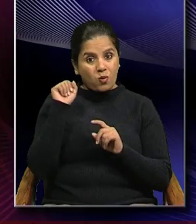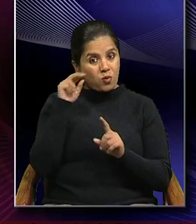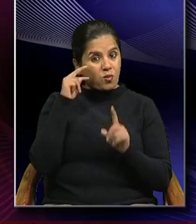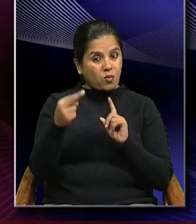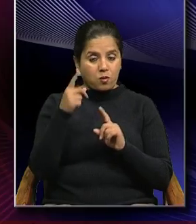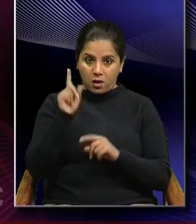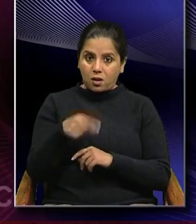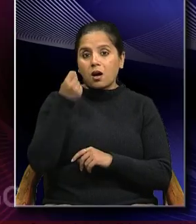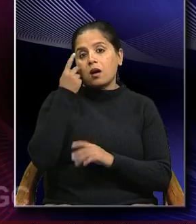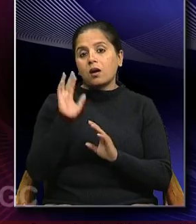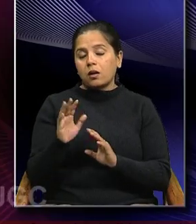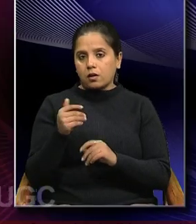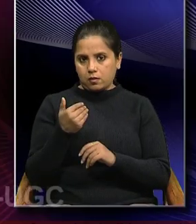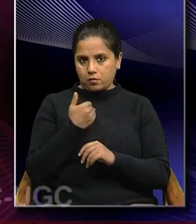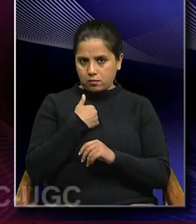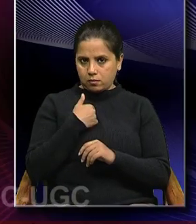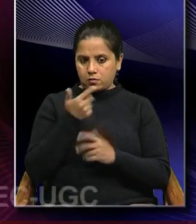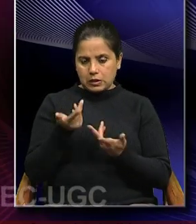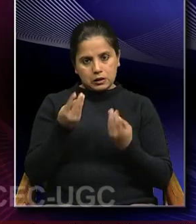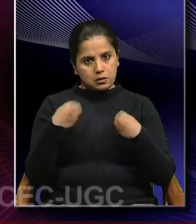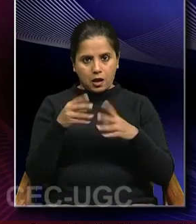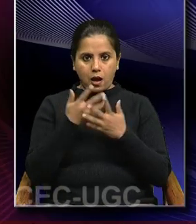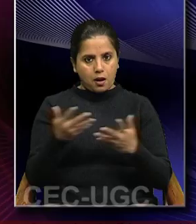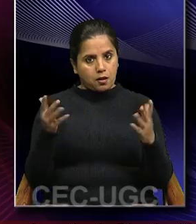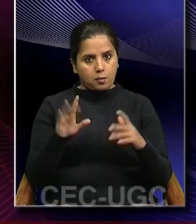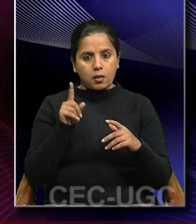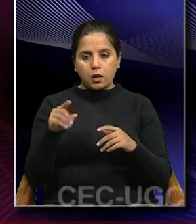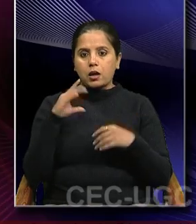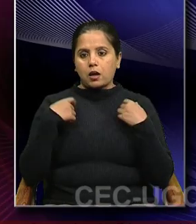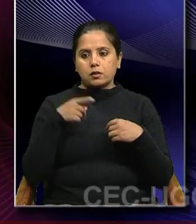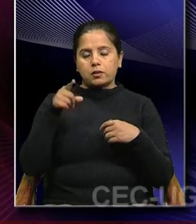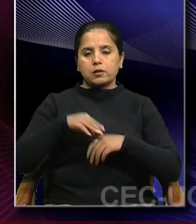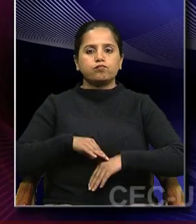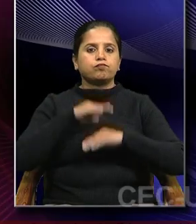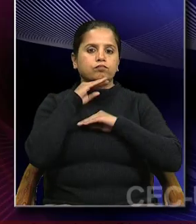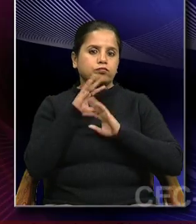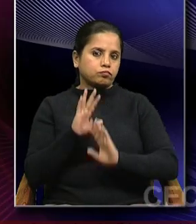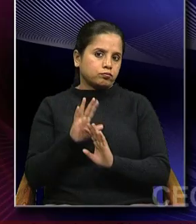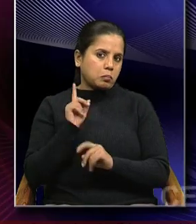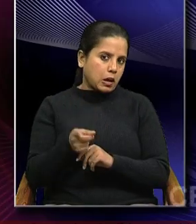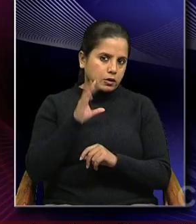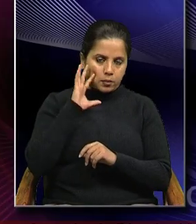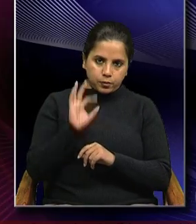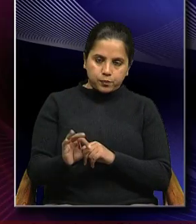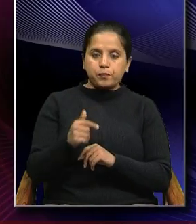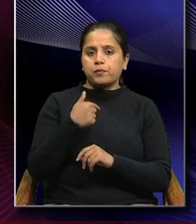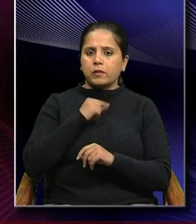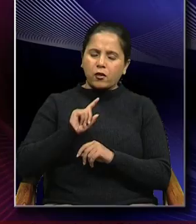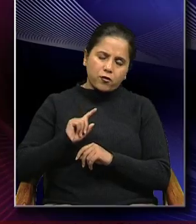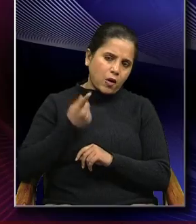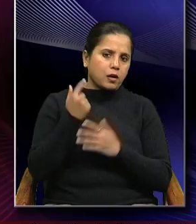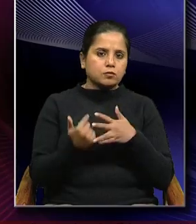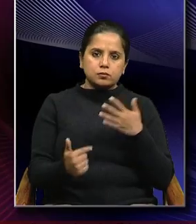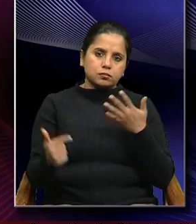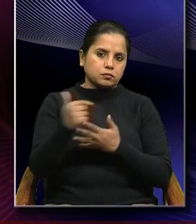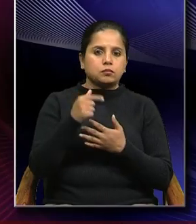to understand that we are there to ensure the customer satisfaction, and that has to be our utmost priority.